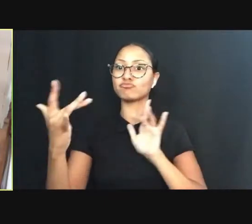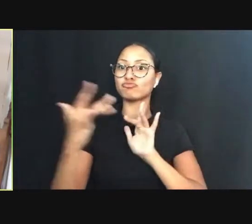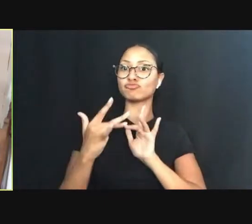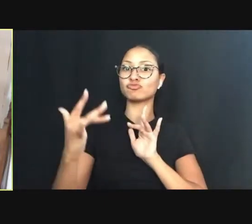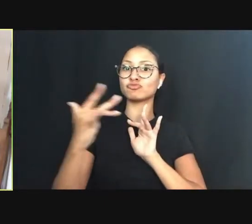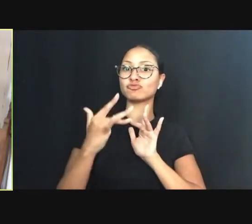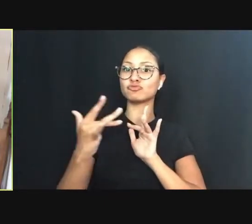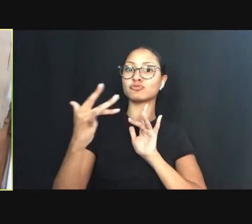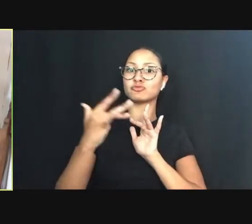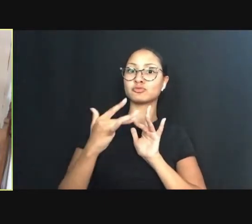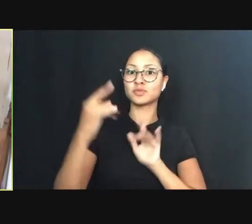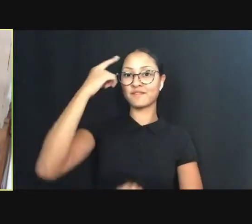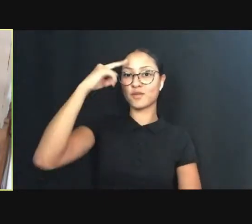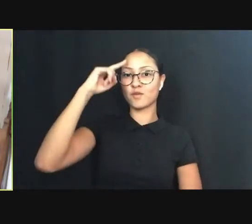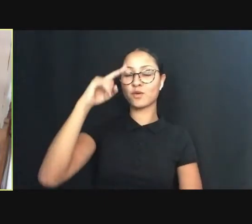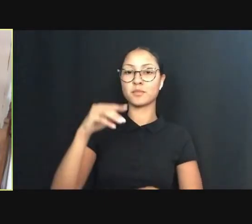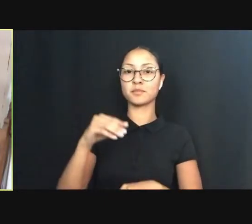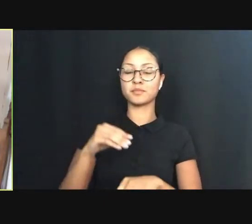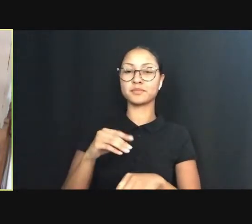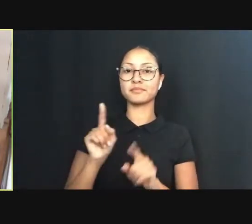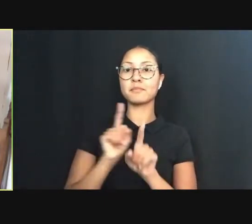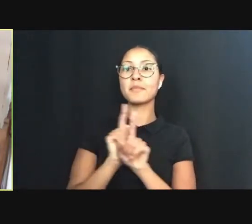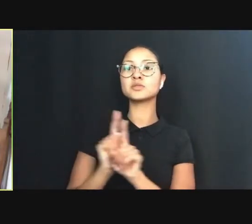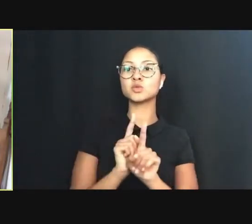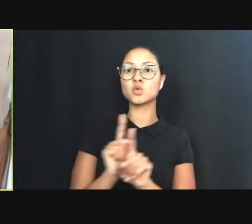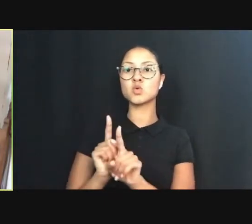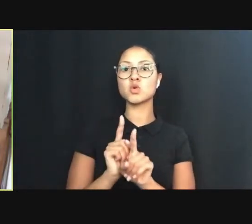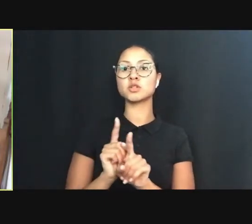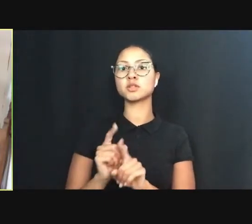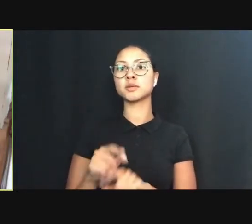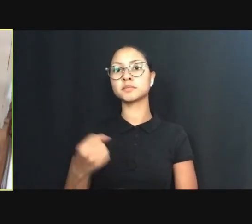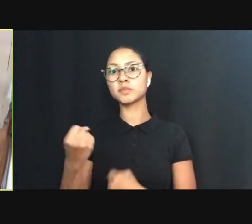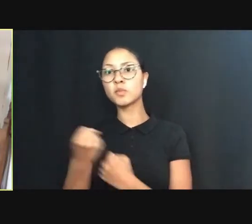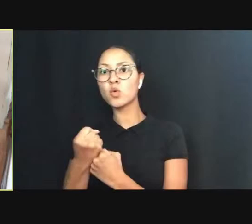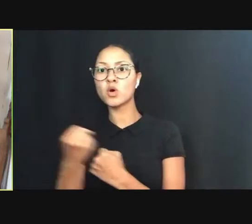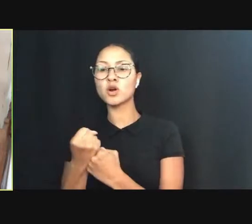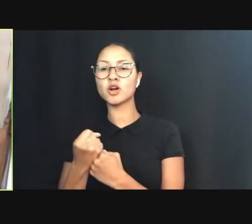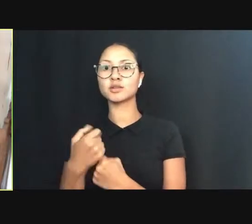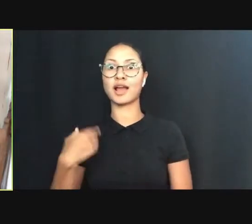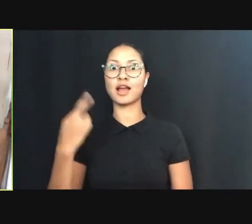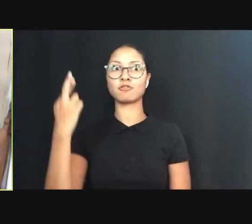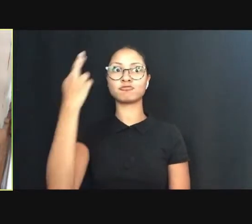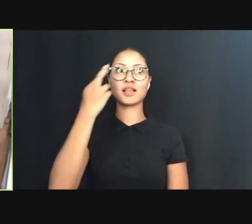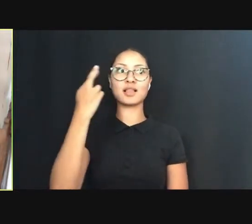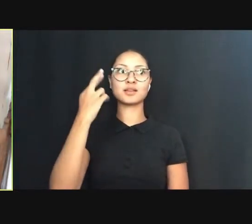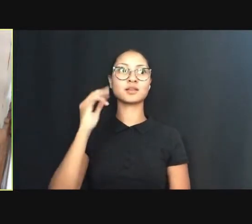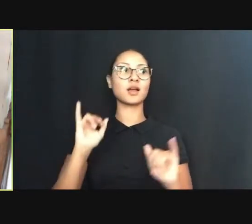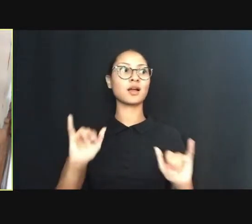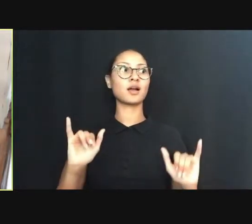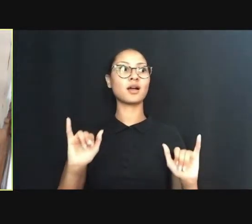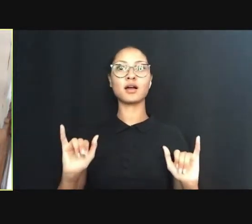like, this is a place where I'm at. Okay. Because you know, you get them here and there. I've been, you